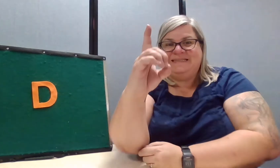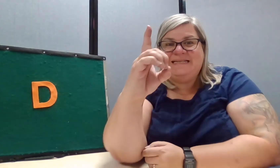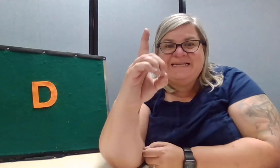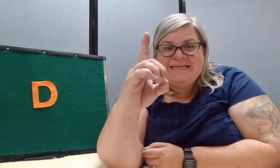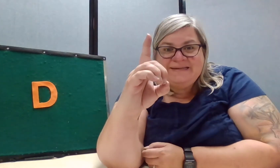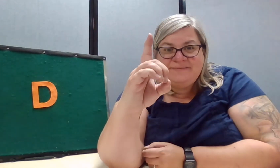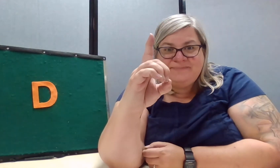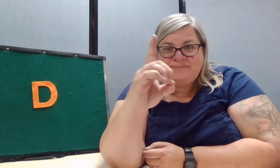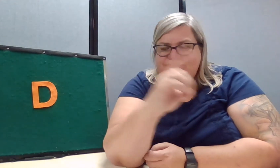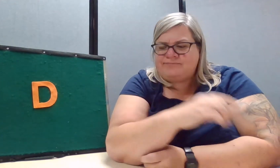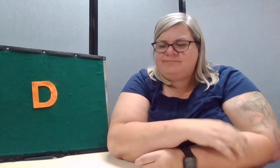D.